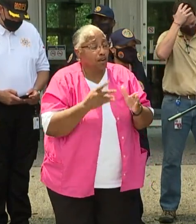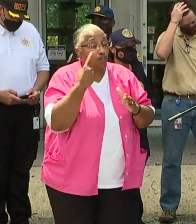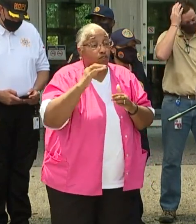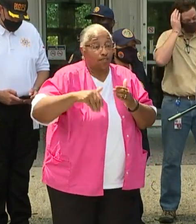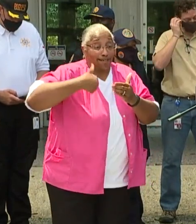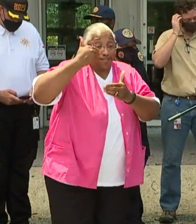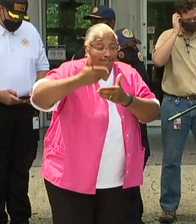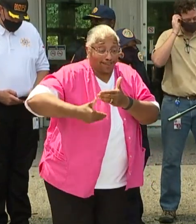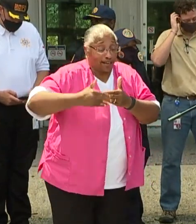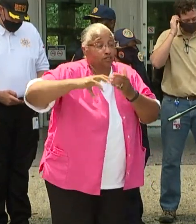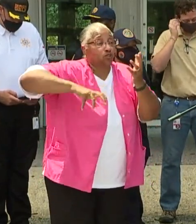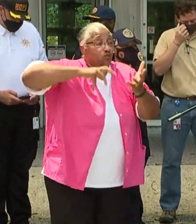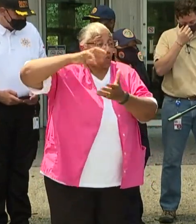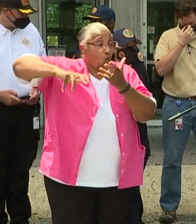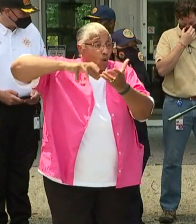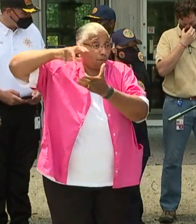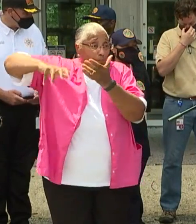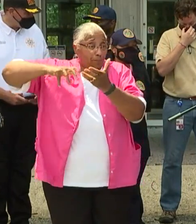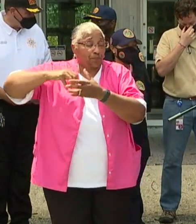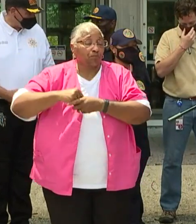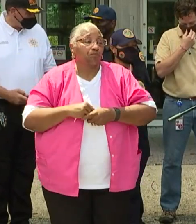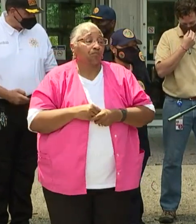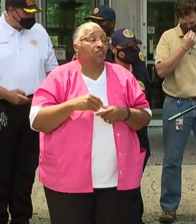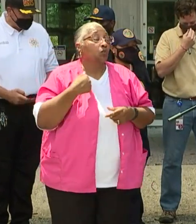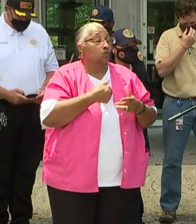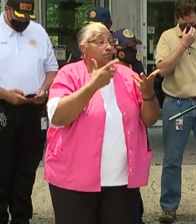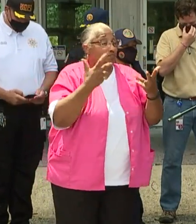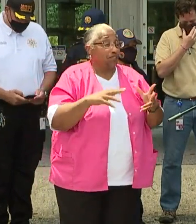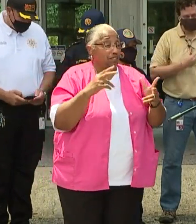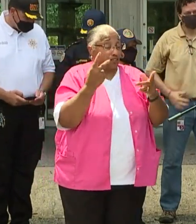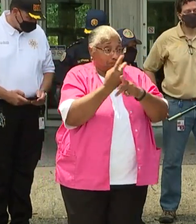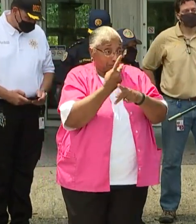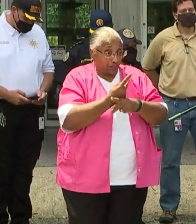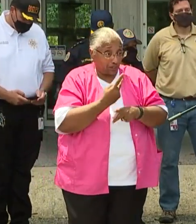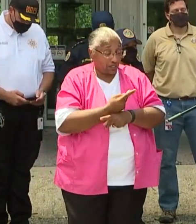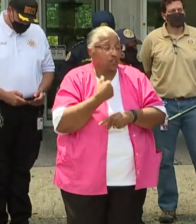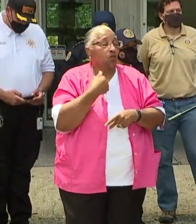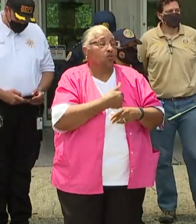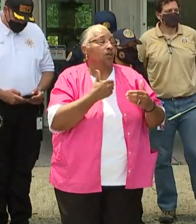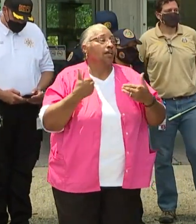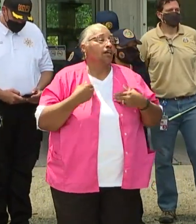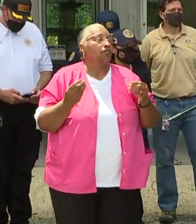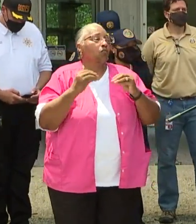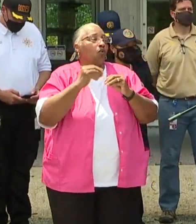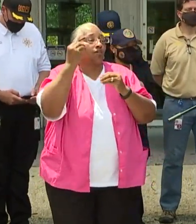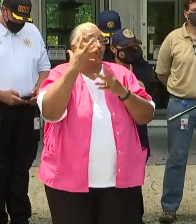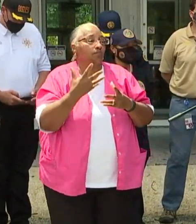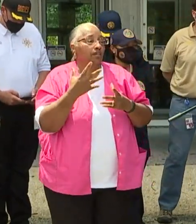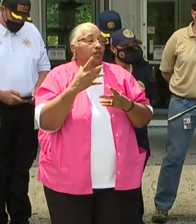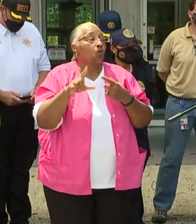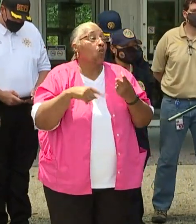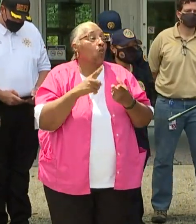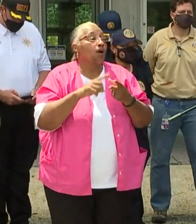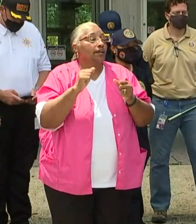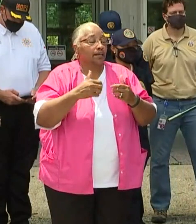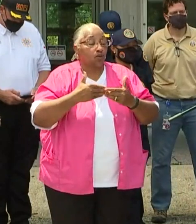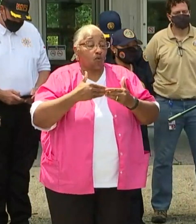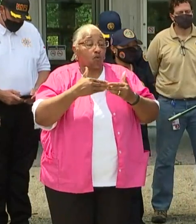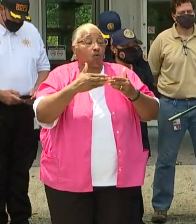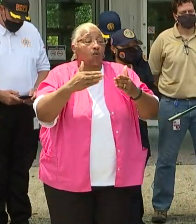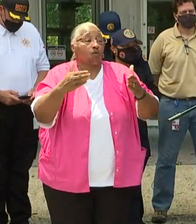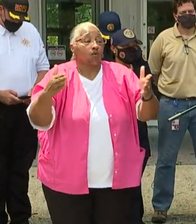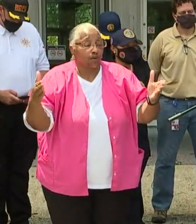storm. As soon as we also assess those damages, we will have more information as to when we can open the gates across the